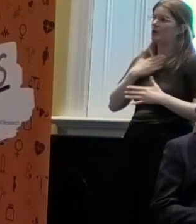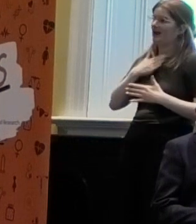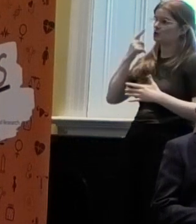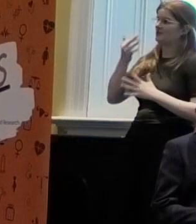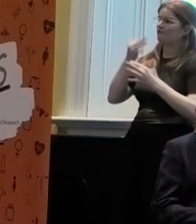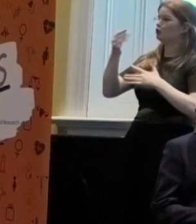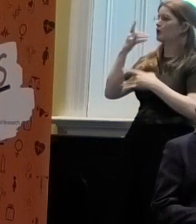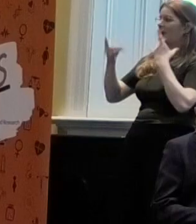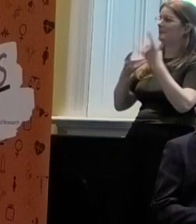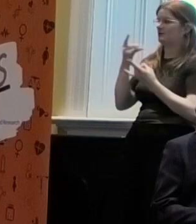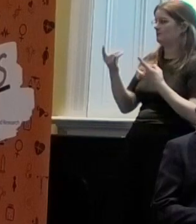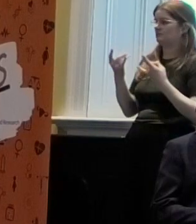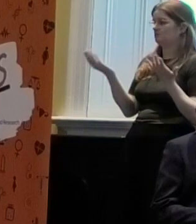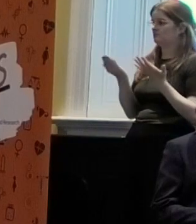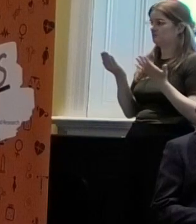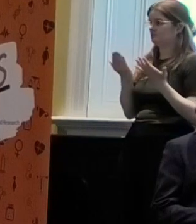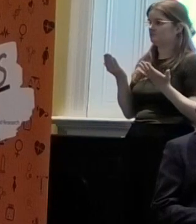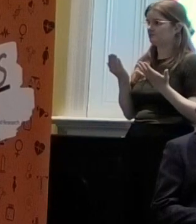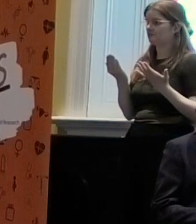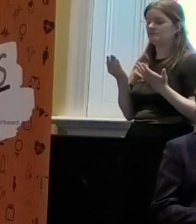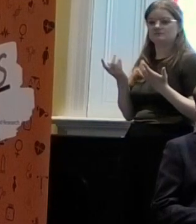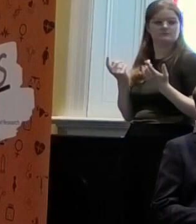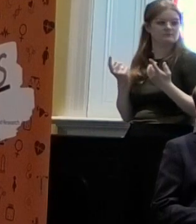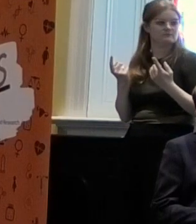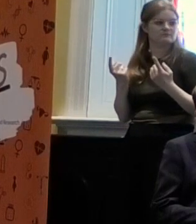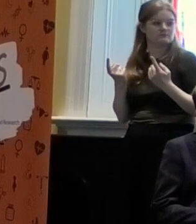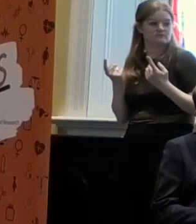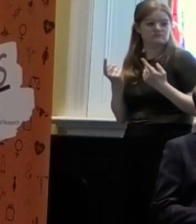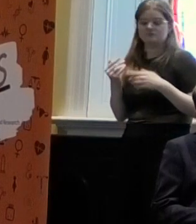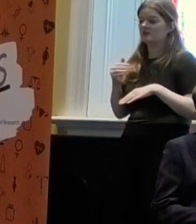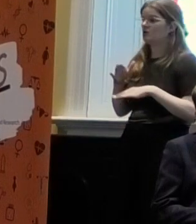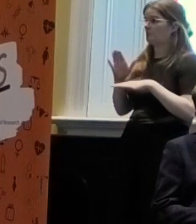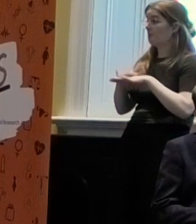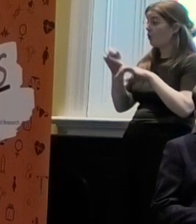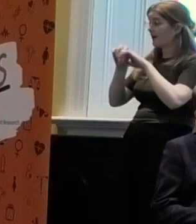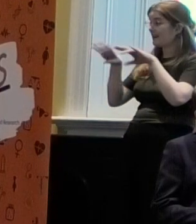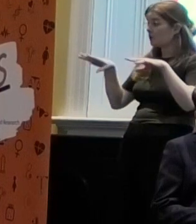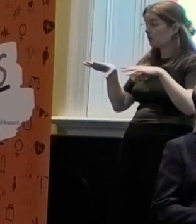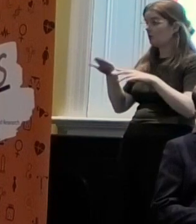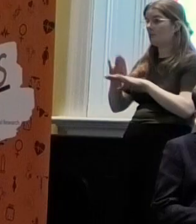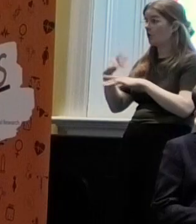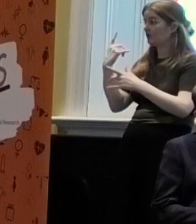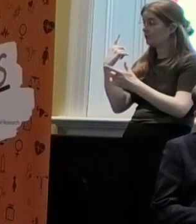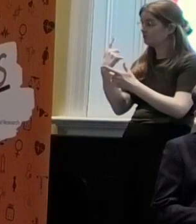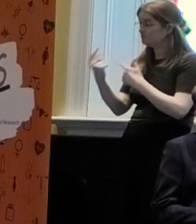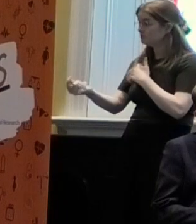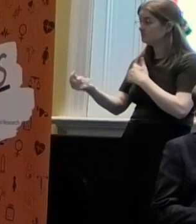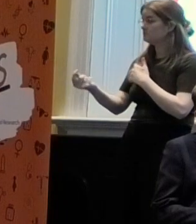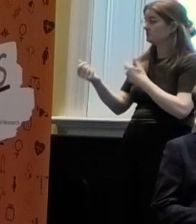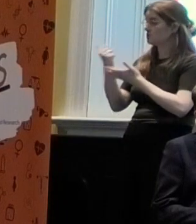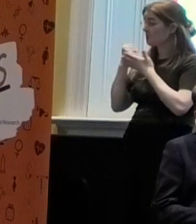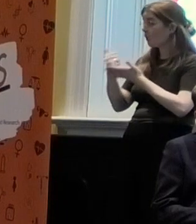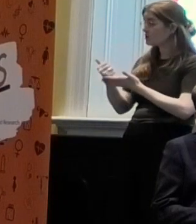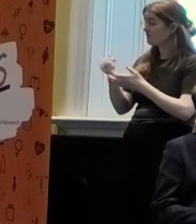happen now or in the near future, so it brings about more equitable and timely and effective